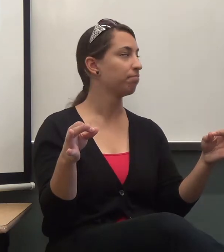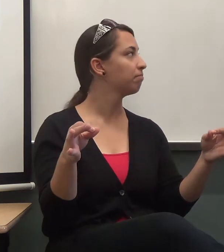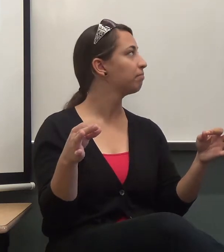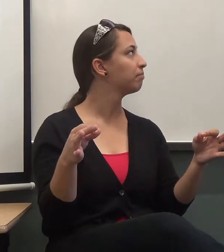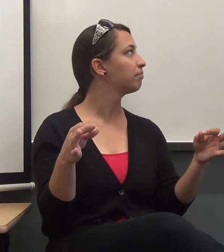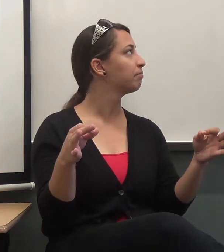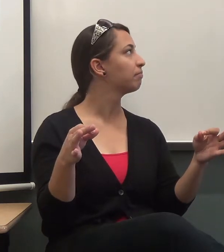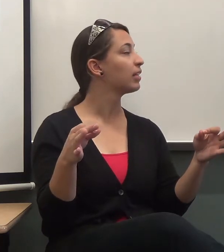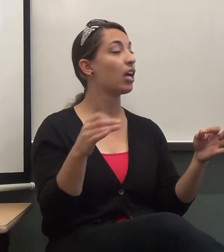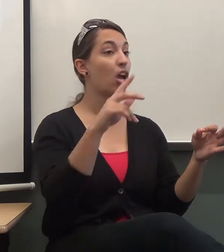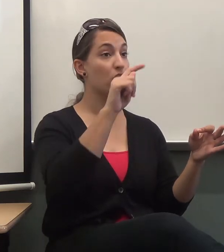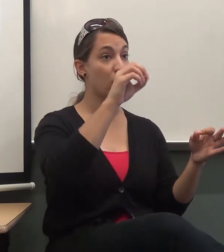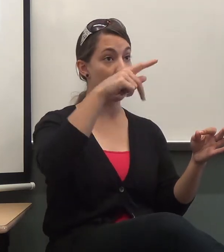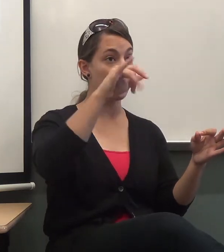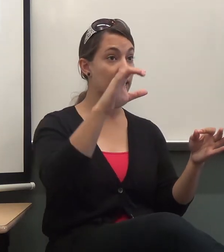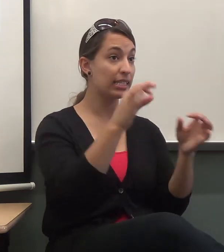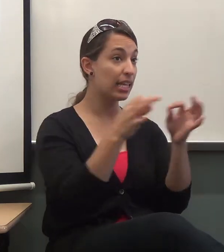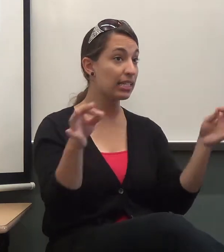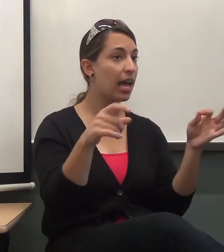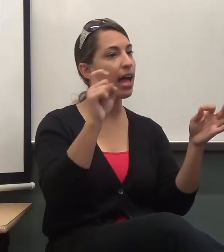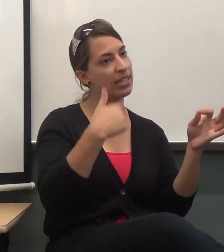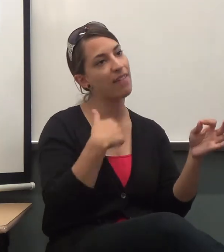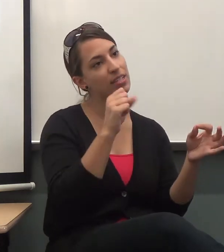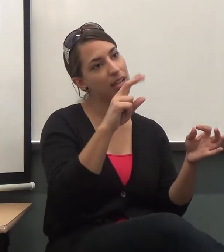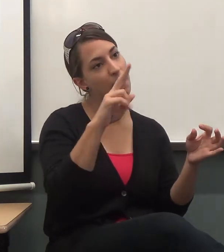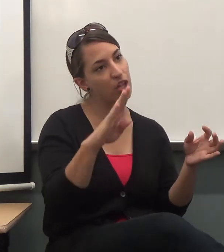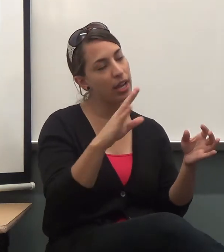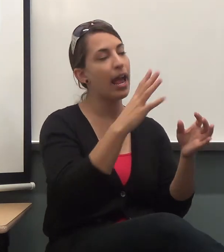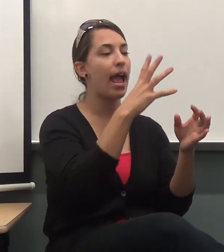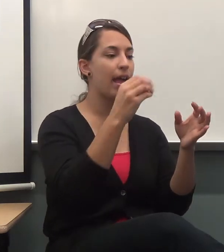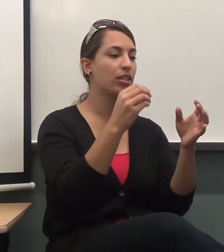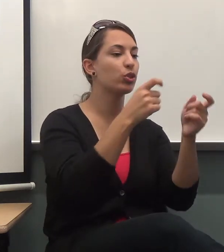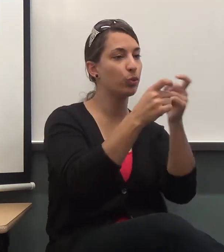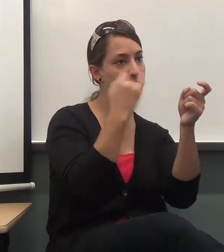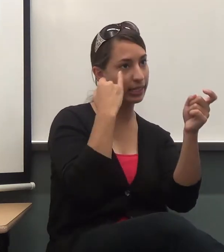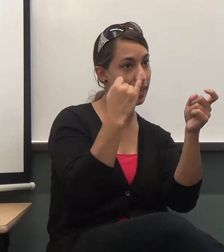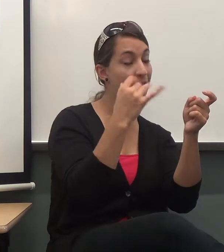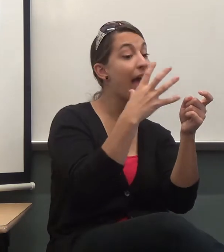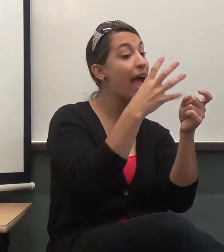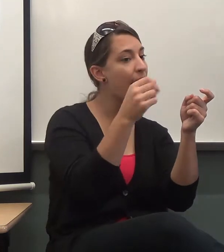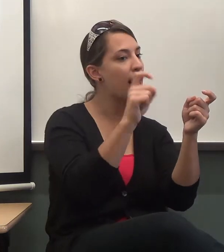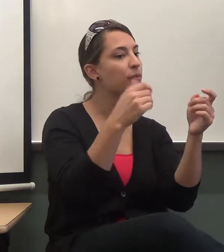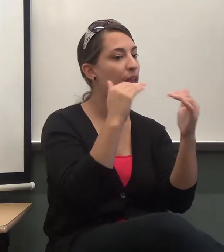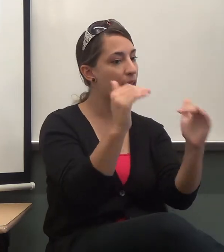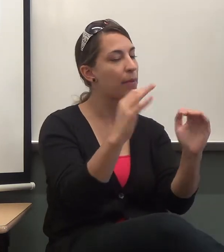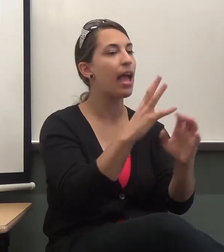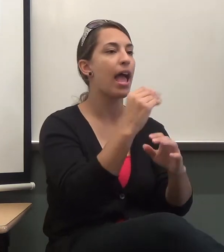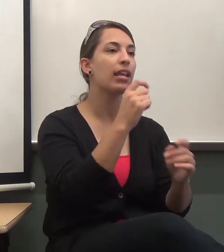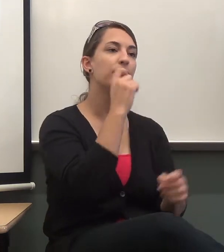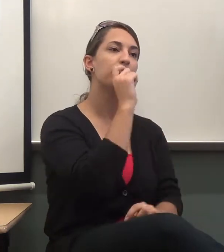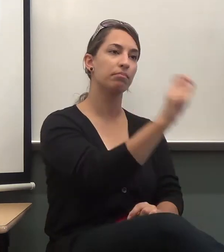And a topic sentence has to have a subject and a controlling idea, and it has to be limited and complete. All